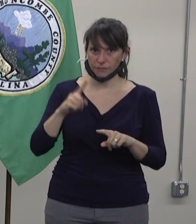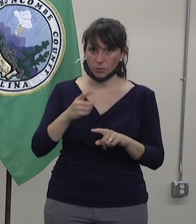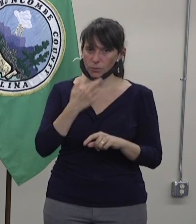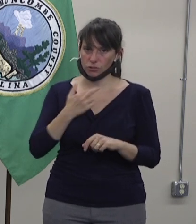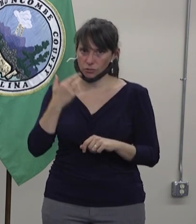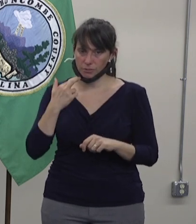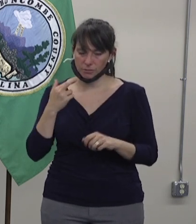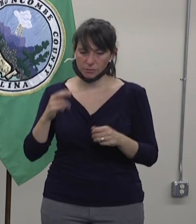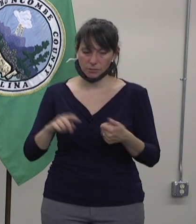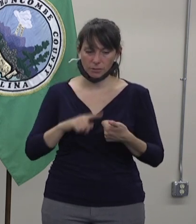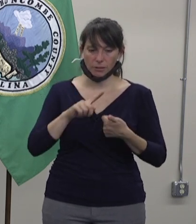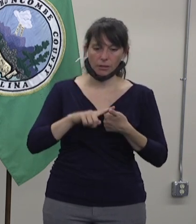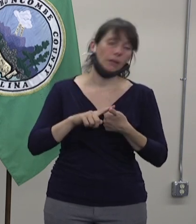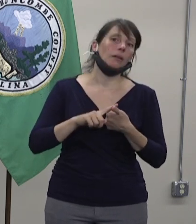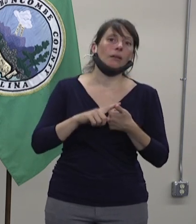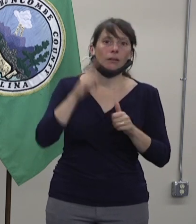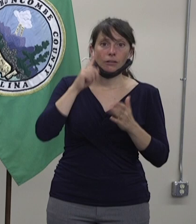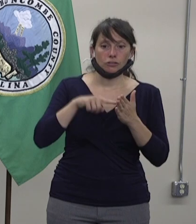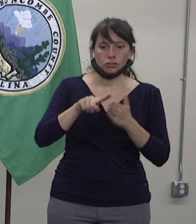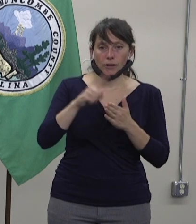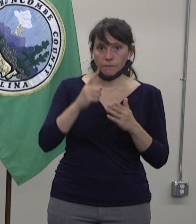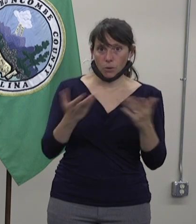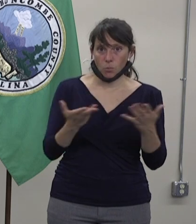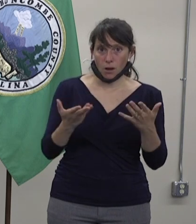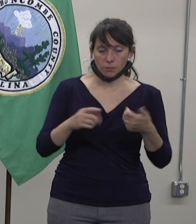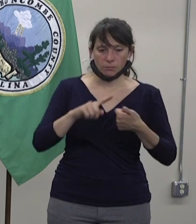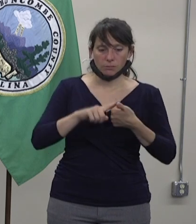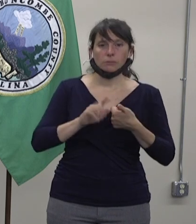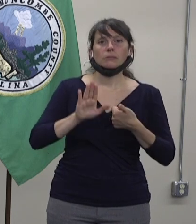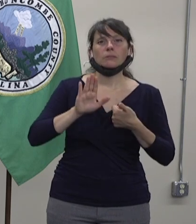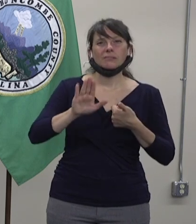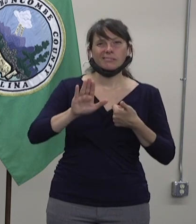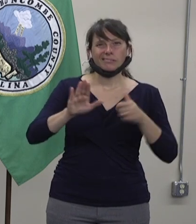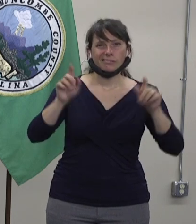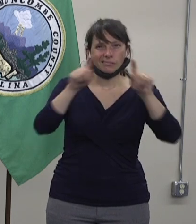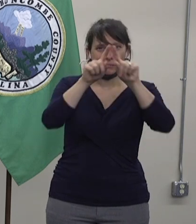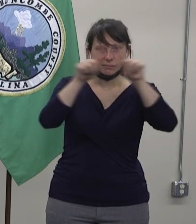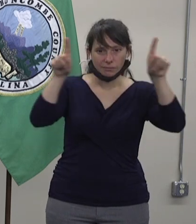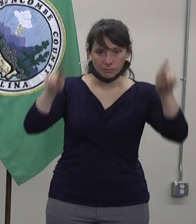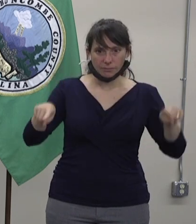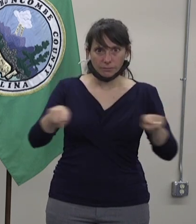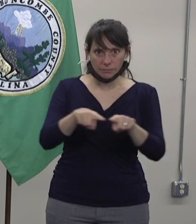The emergency maximum capacity must be posted conspicuously,